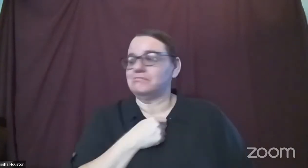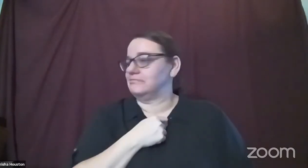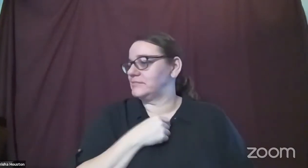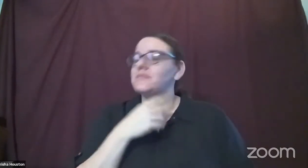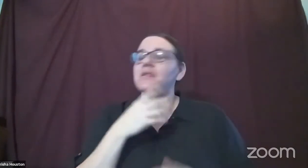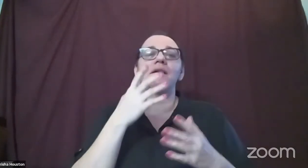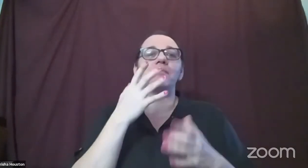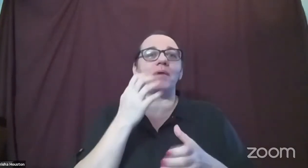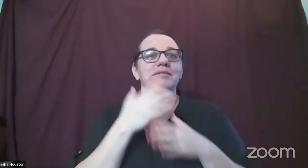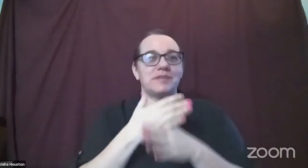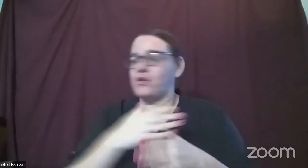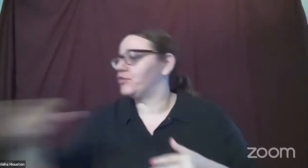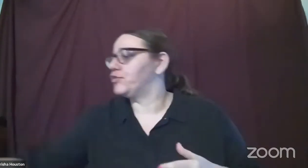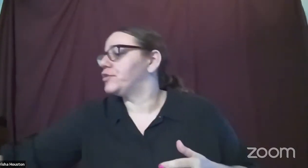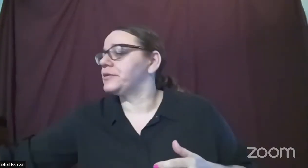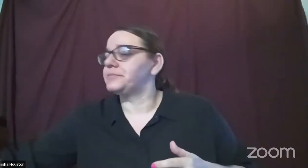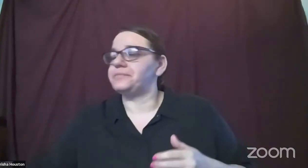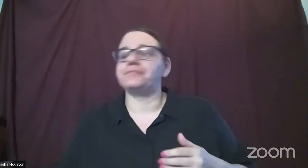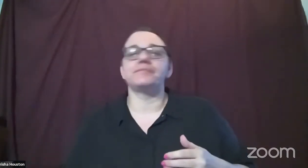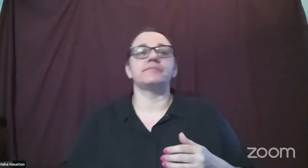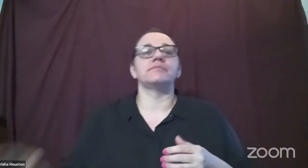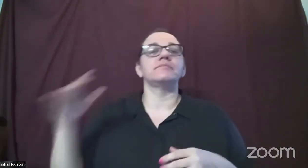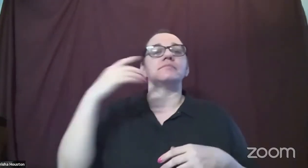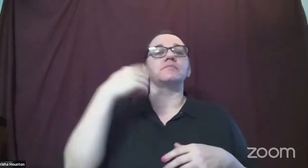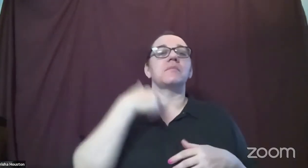Moving on to item number 4 on the agenda.